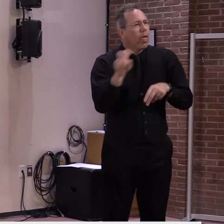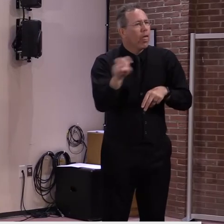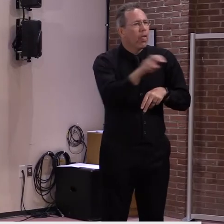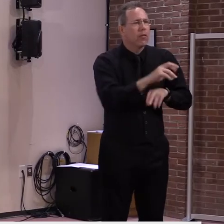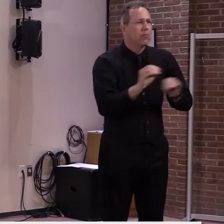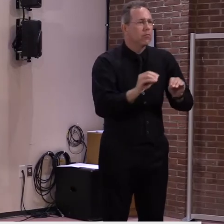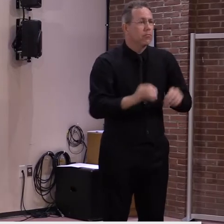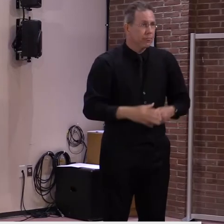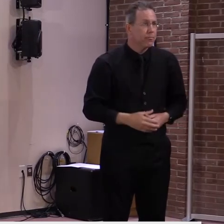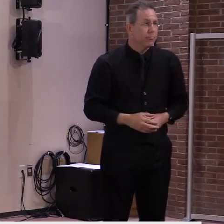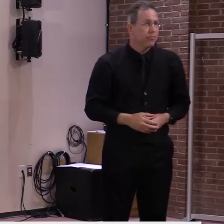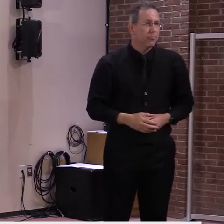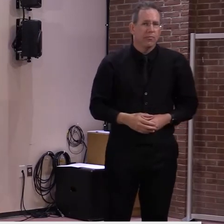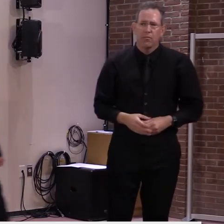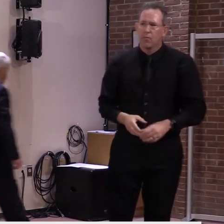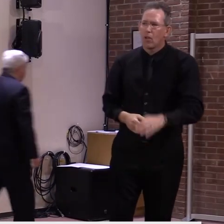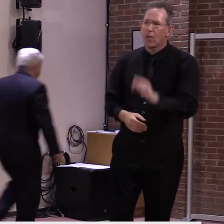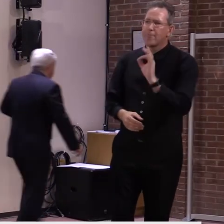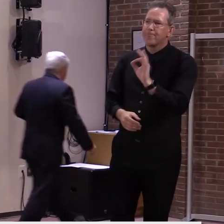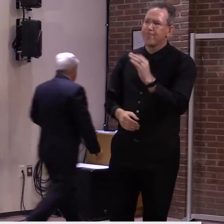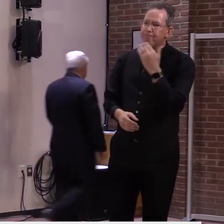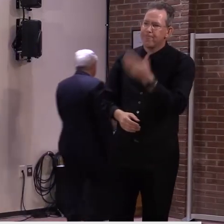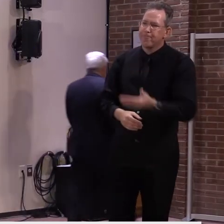Eric, the time's Argus.